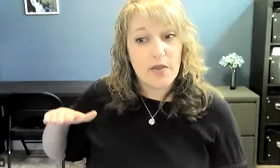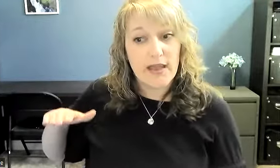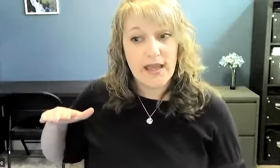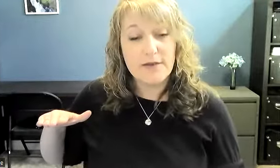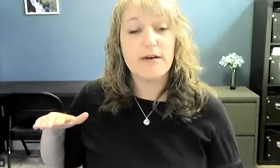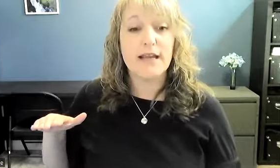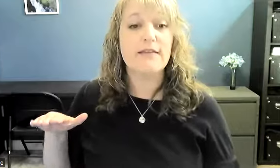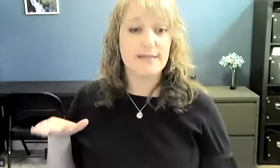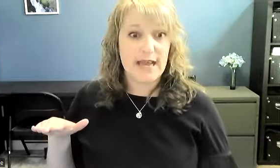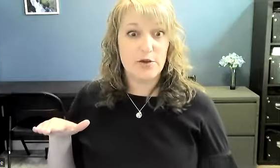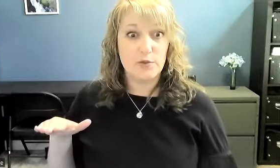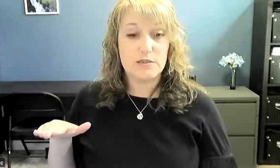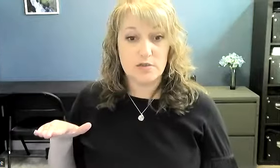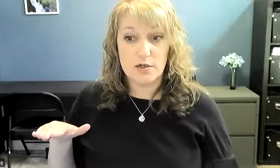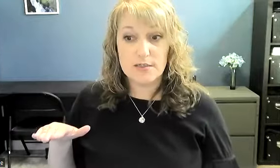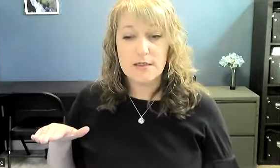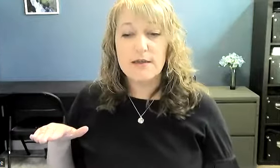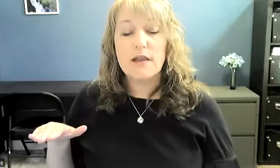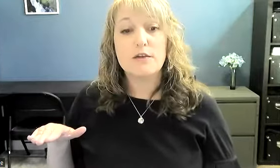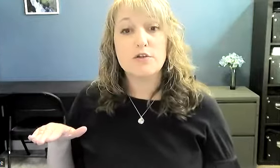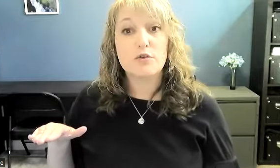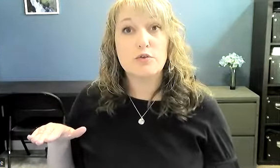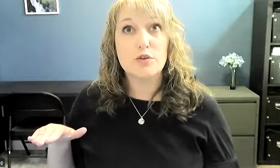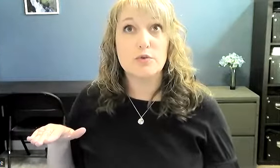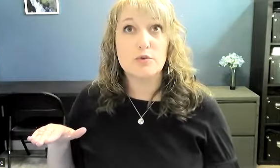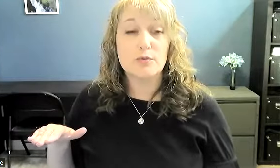the head, right? That's how you would start. Then to be